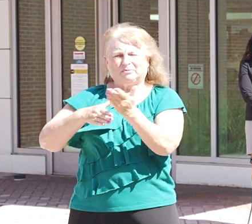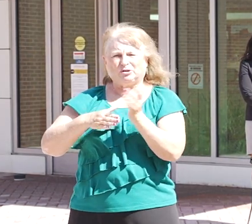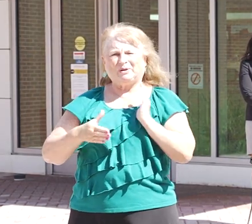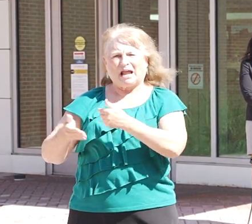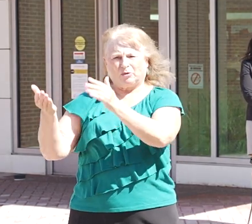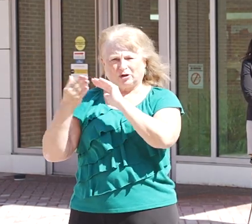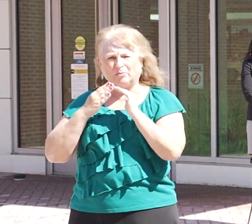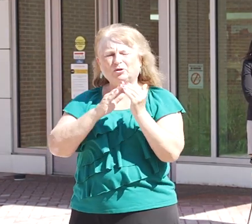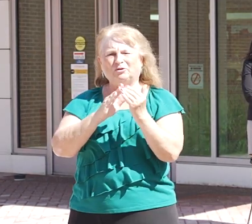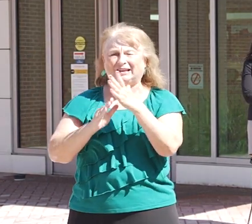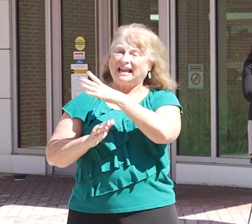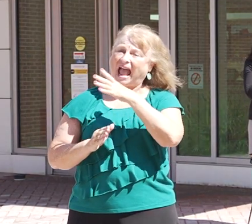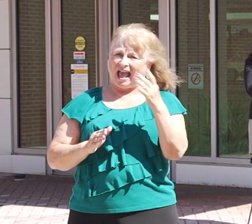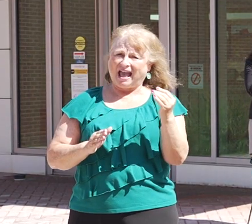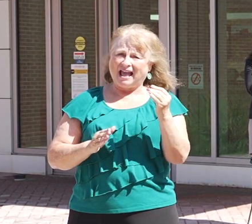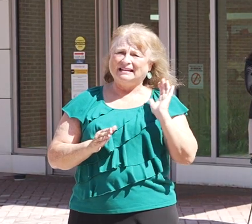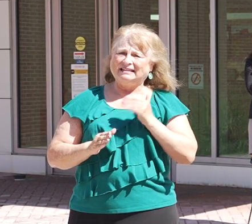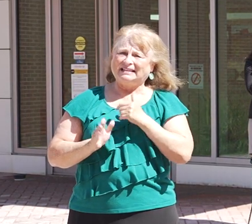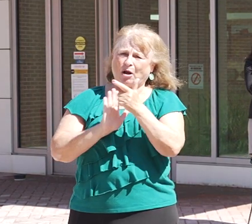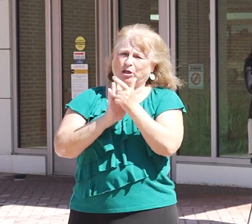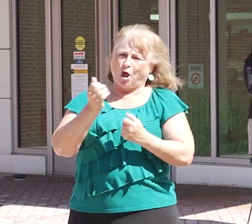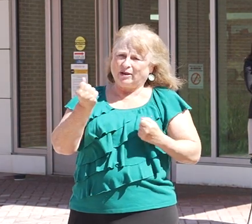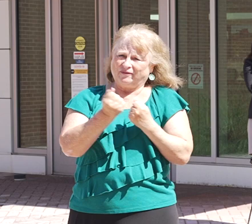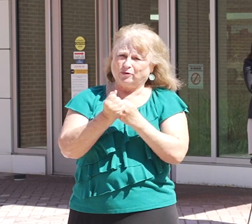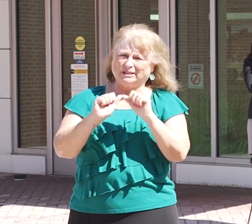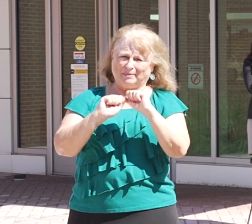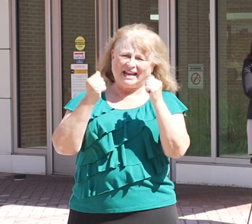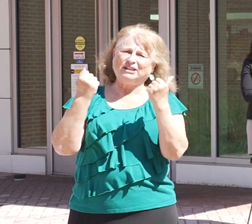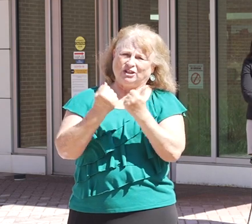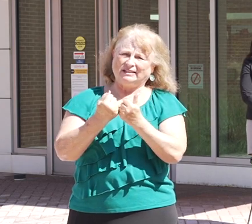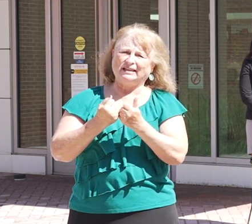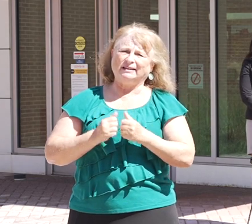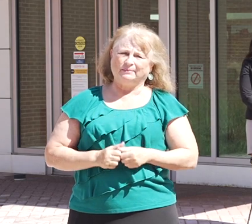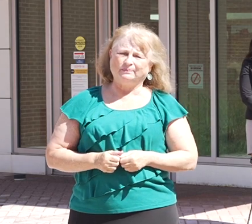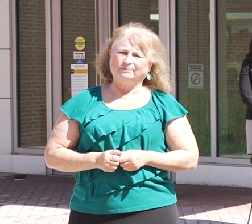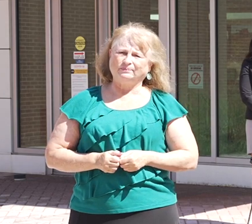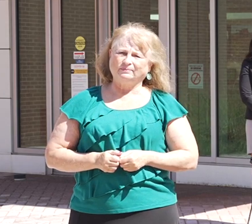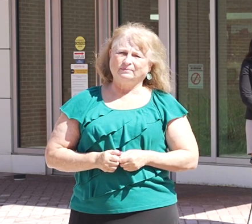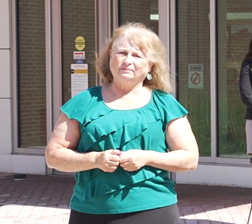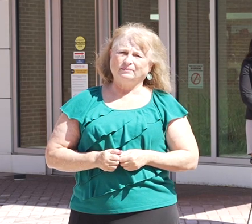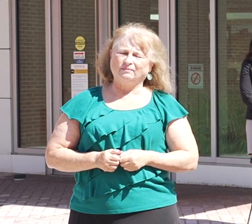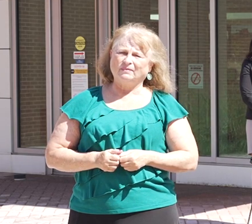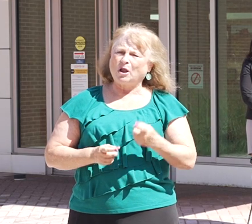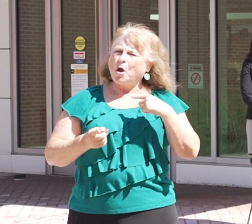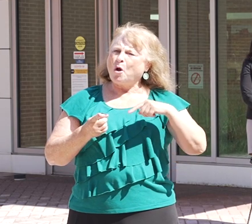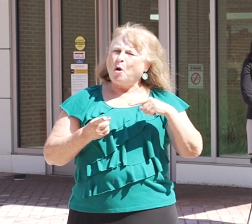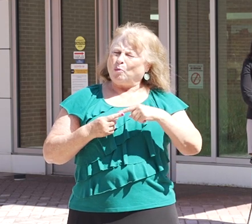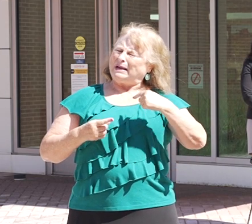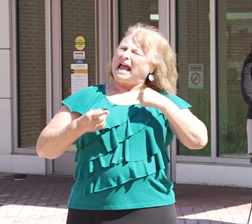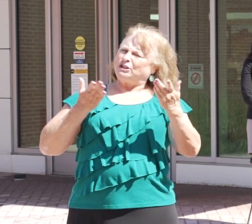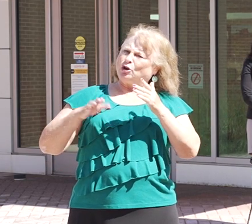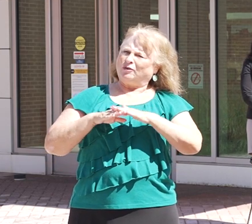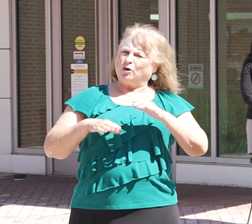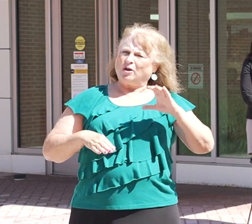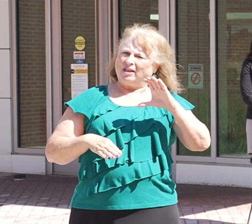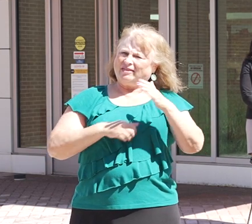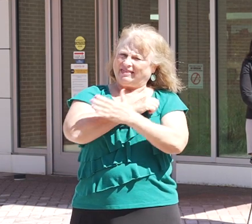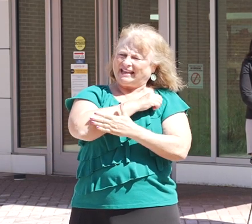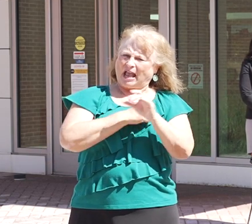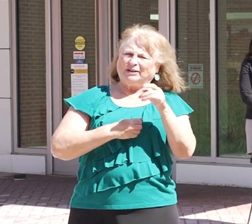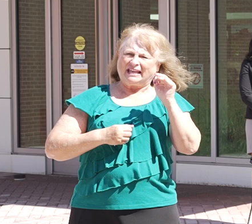our community and our law enforcement agencies. When I served on the County Council